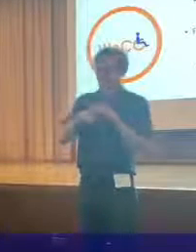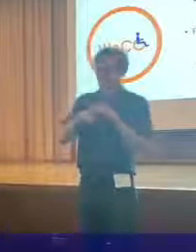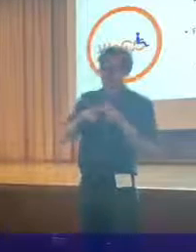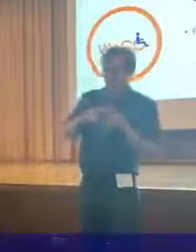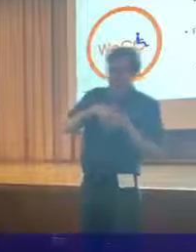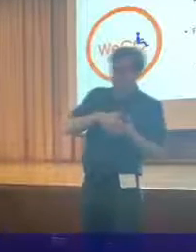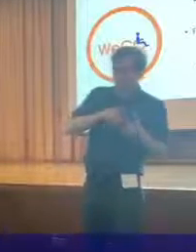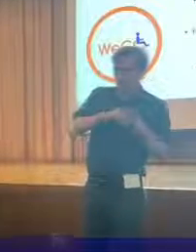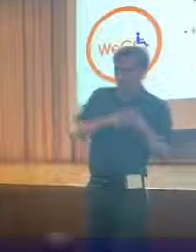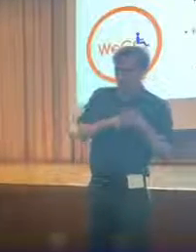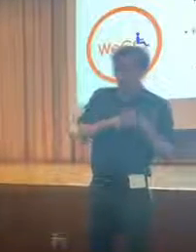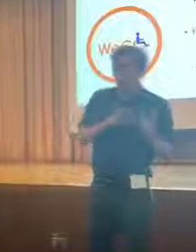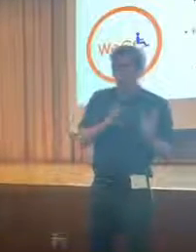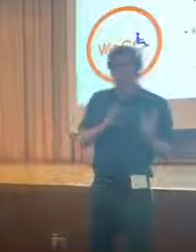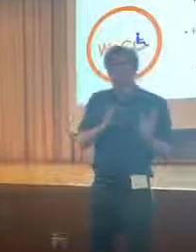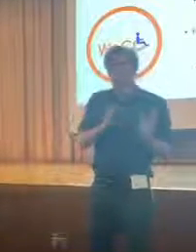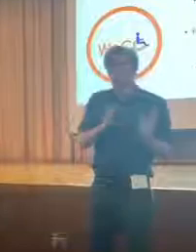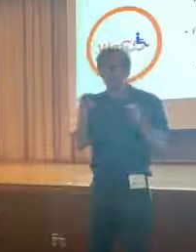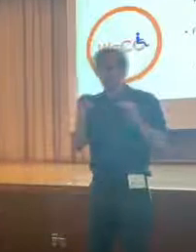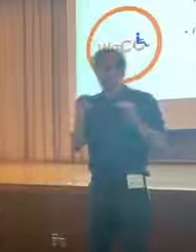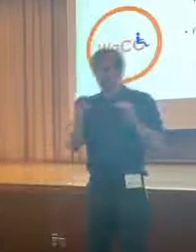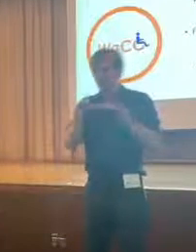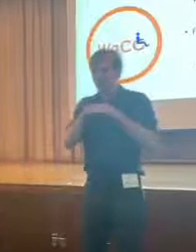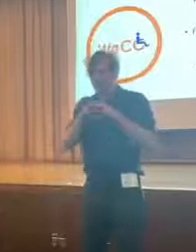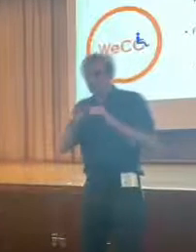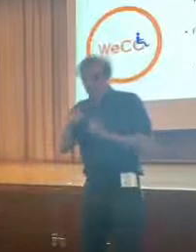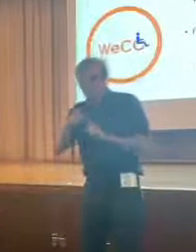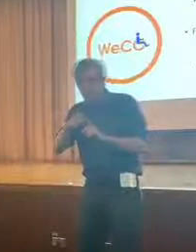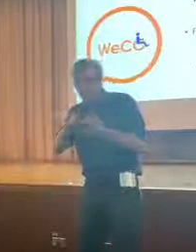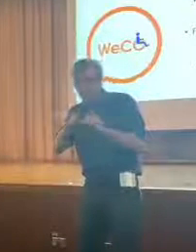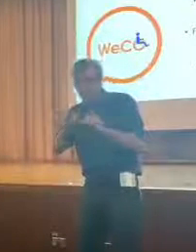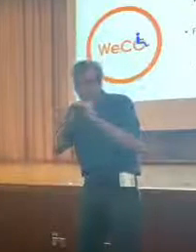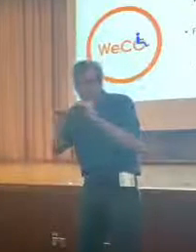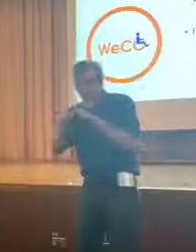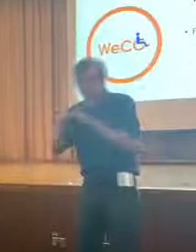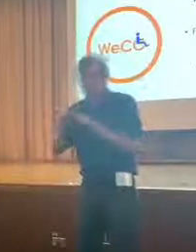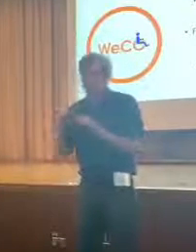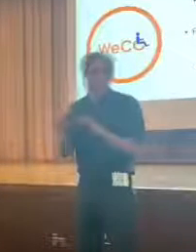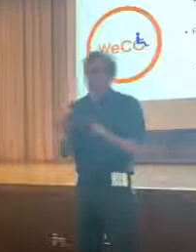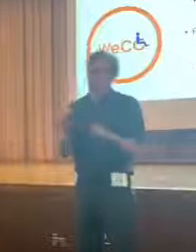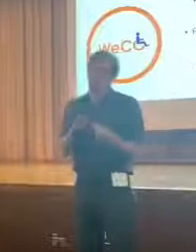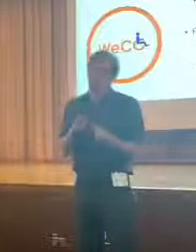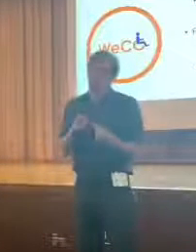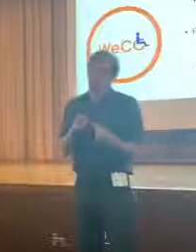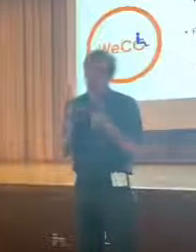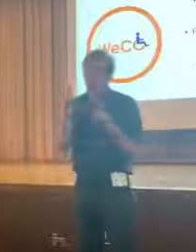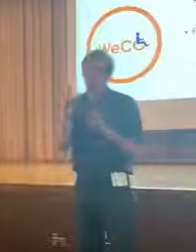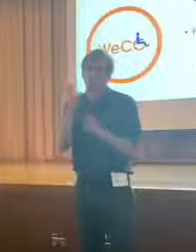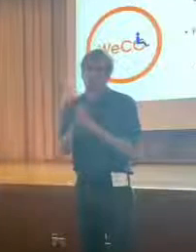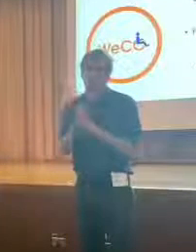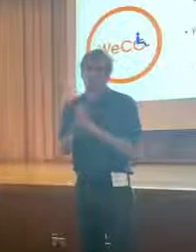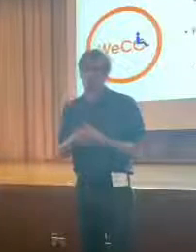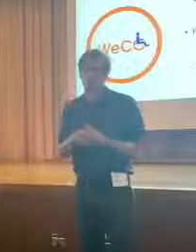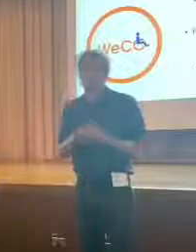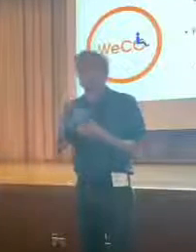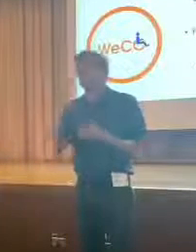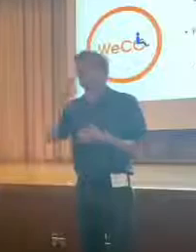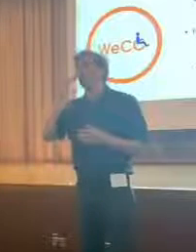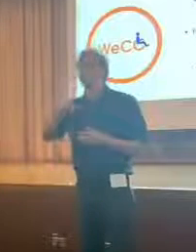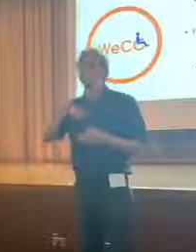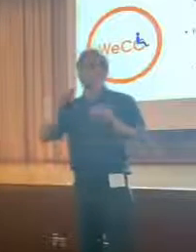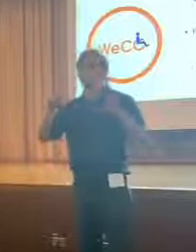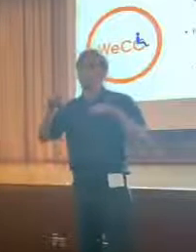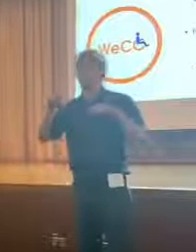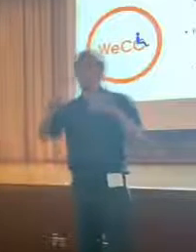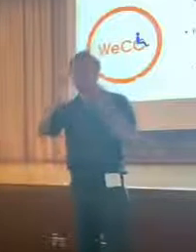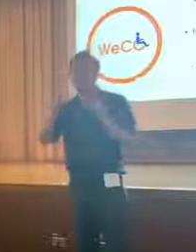So we are a mission-based, we are for-profit, but we are mission-based, so we do have free resources. Go to our website,